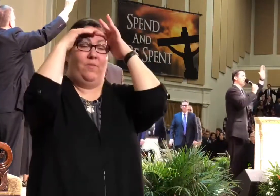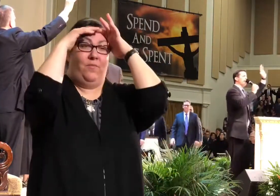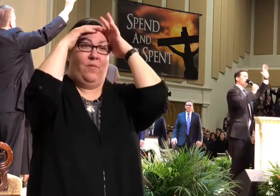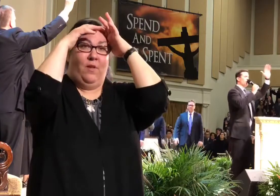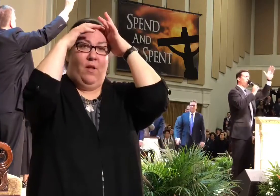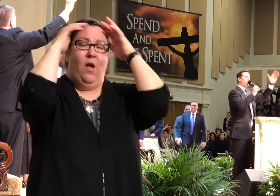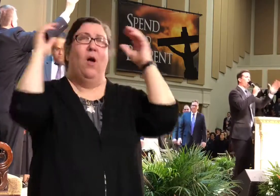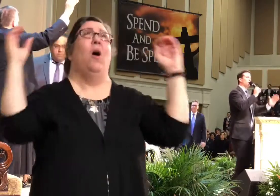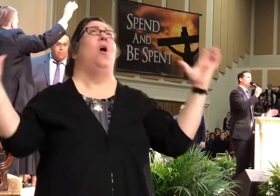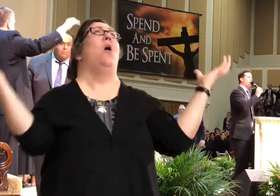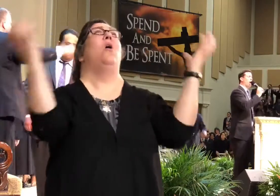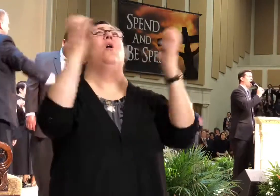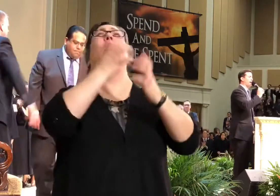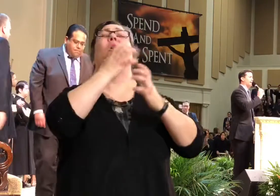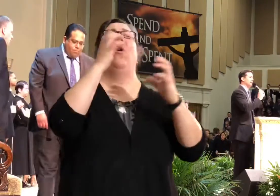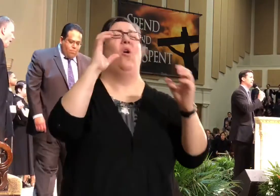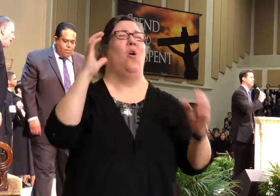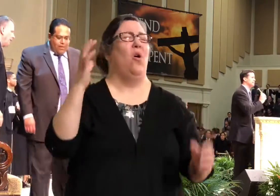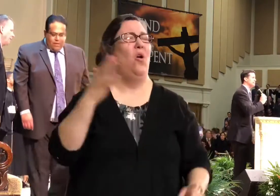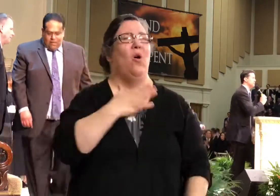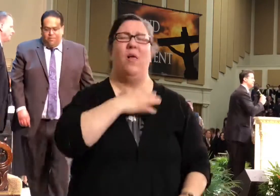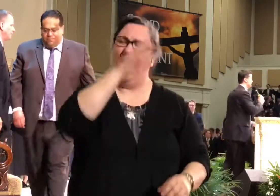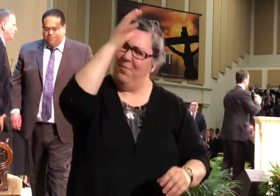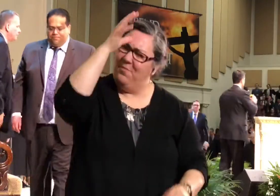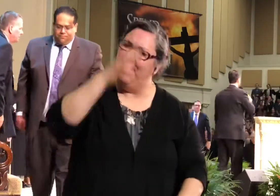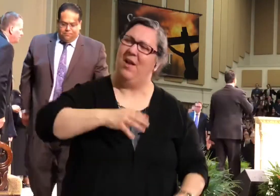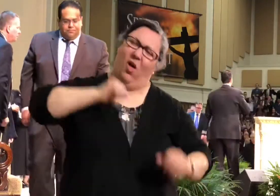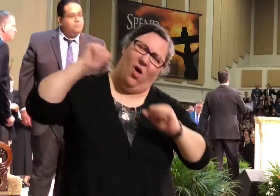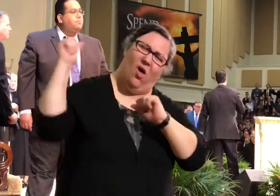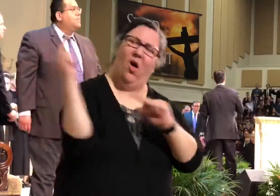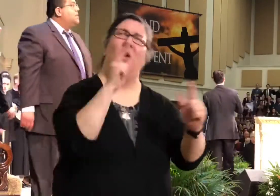Oh, that men would praise the Lord.